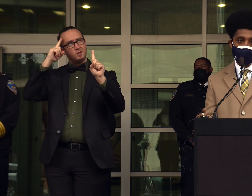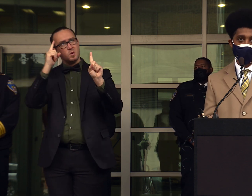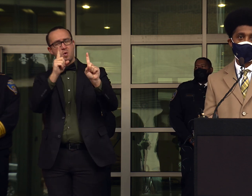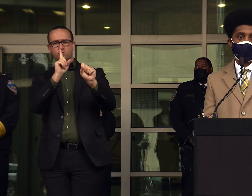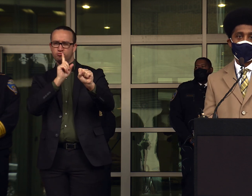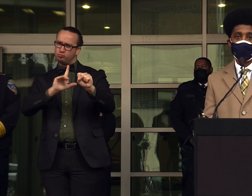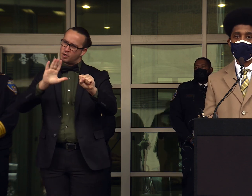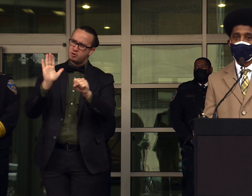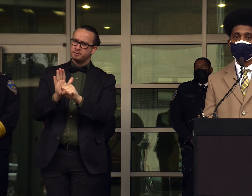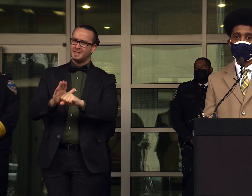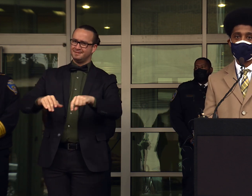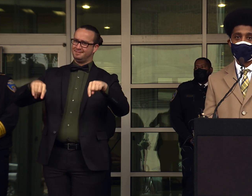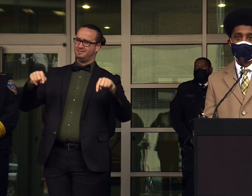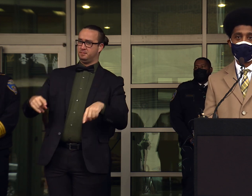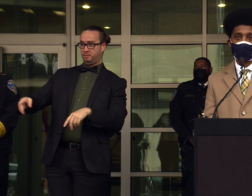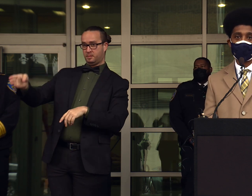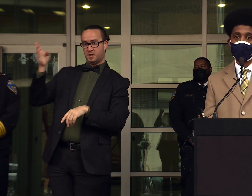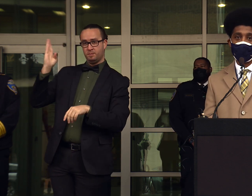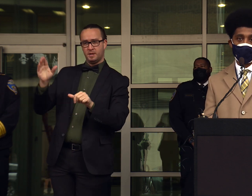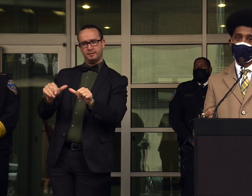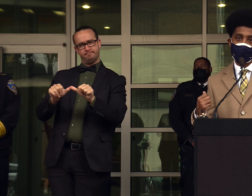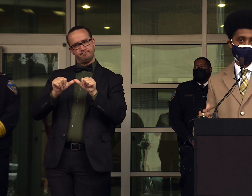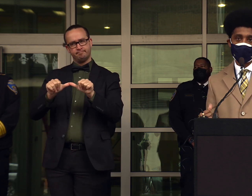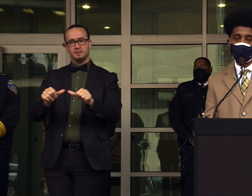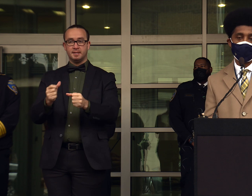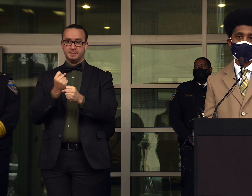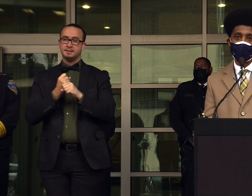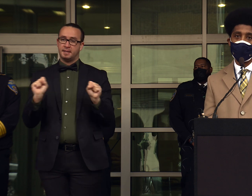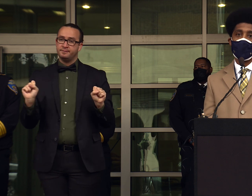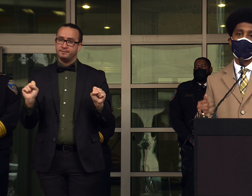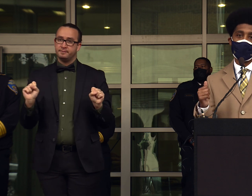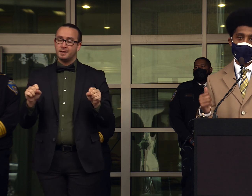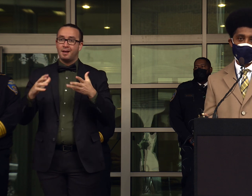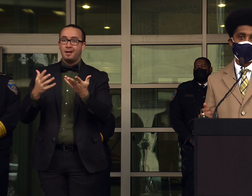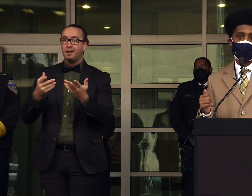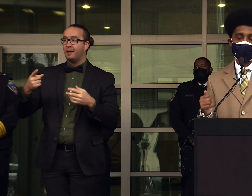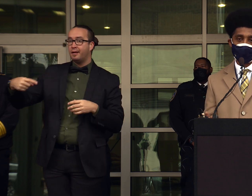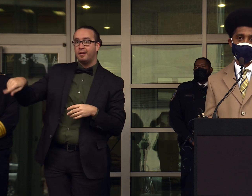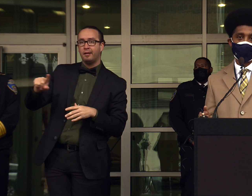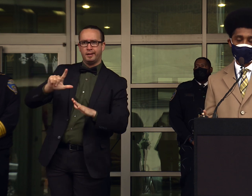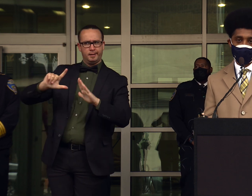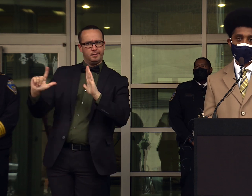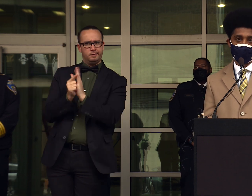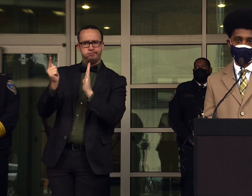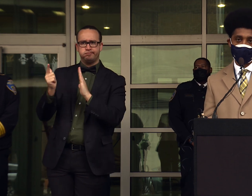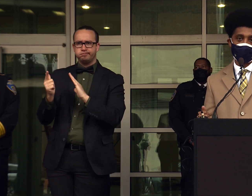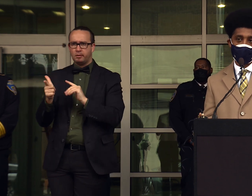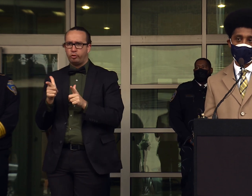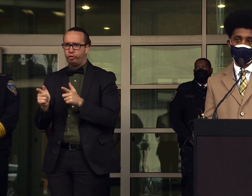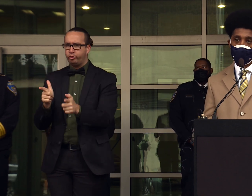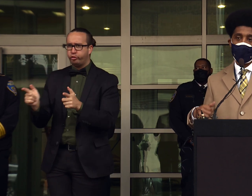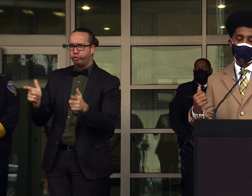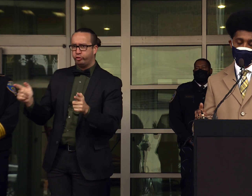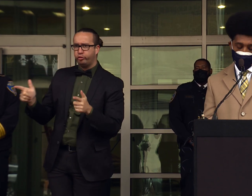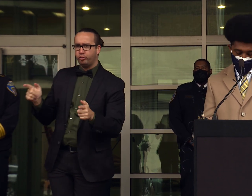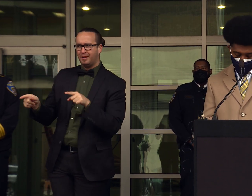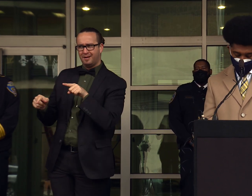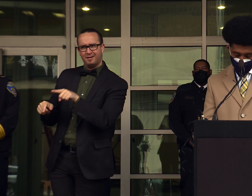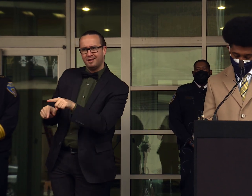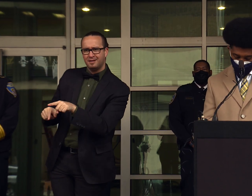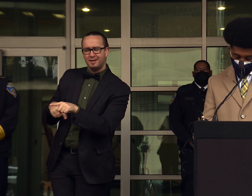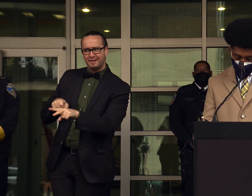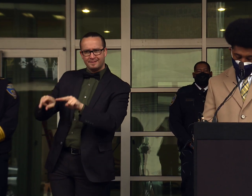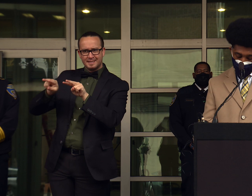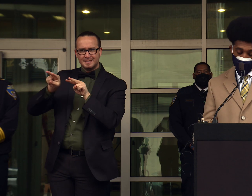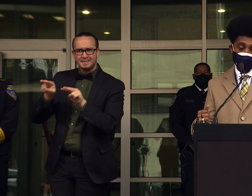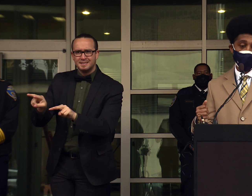using data through our city staff practice to hold not just BPD, but every single city agency accountable for the violence in